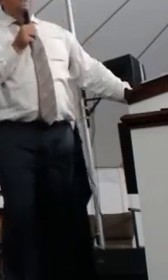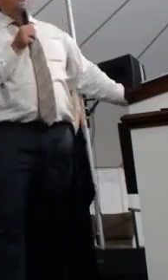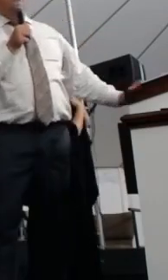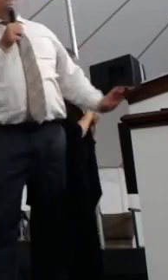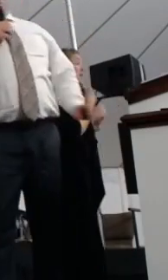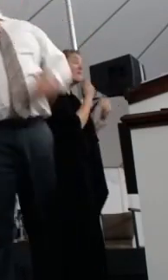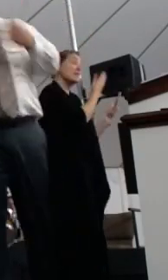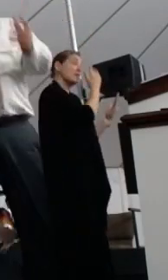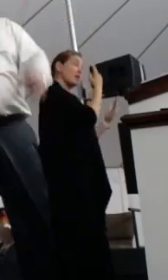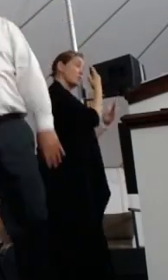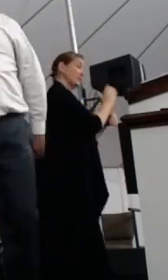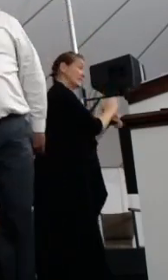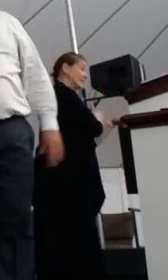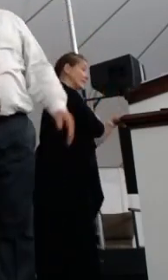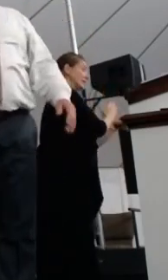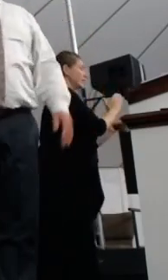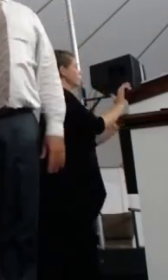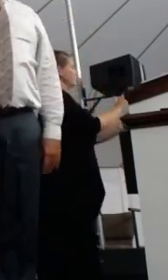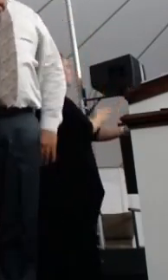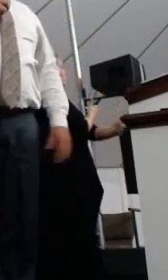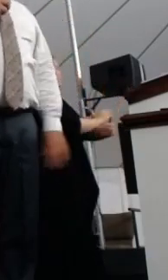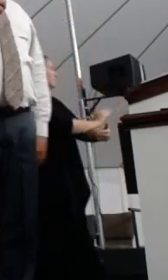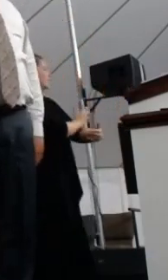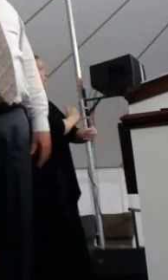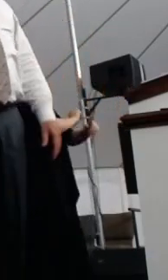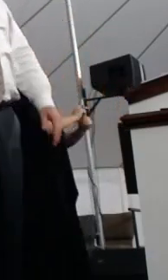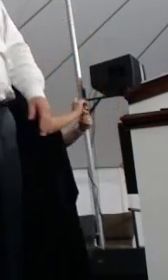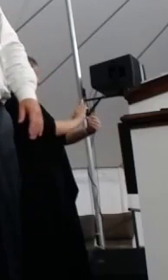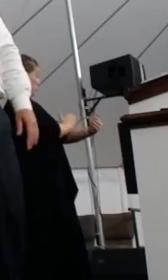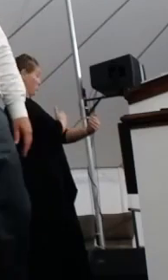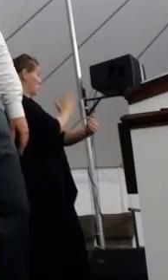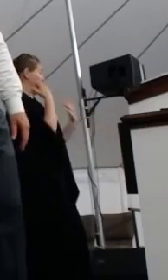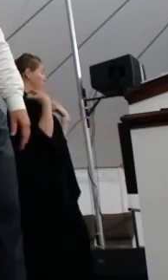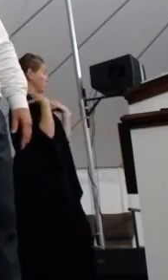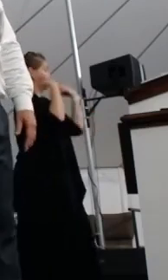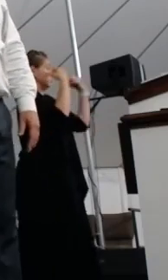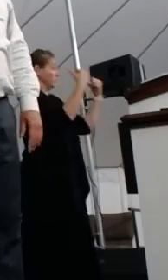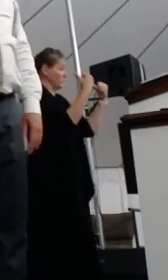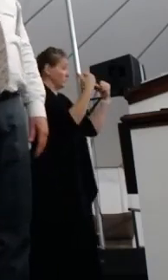singing. Thank God for music. But music's not what's going to get you there.